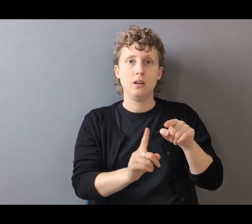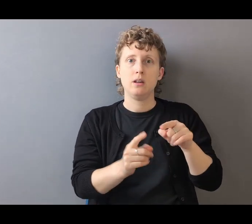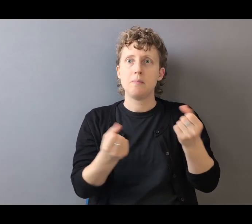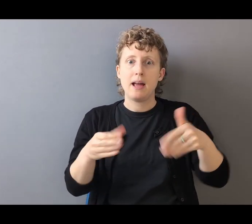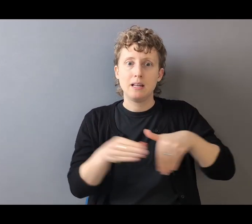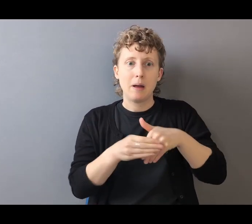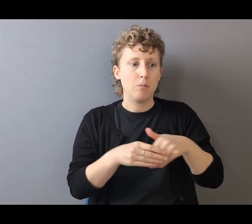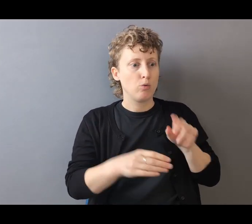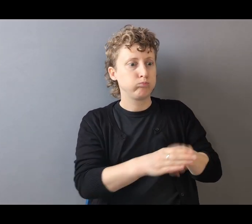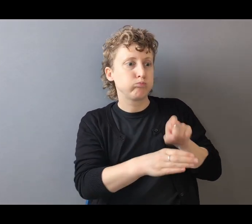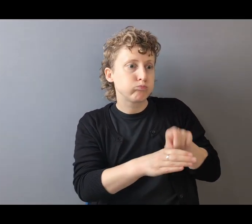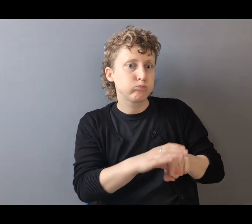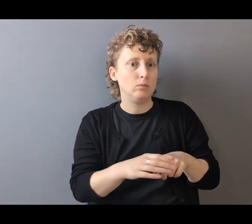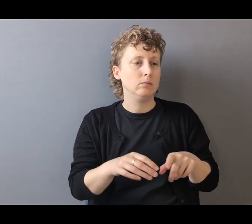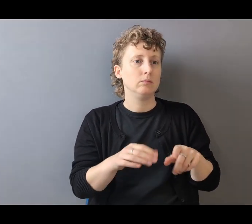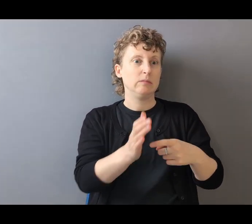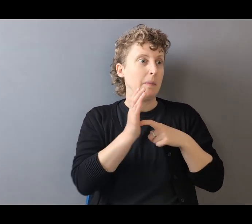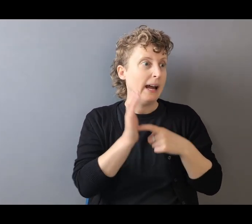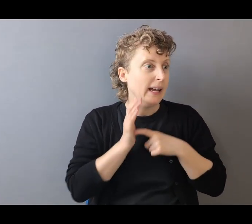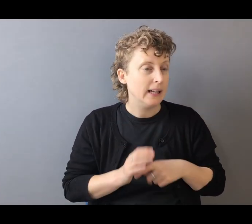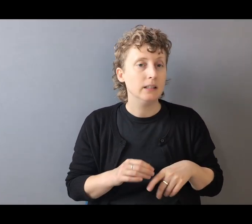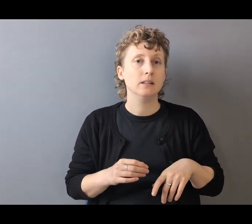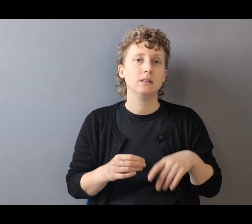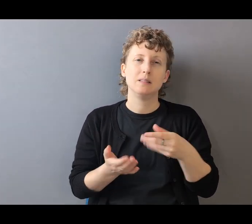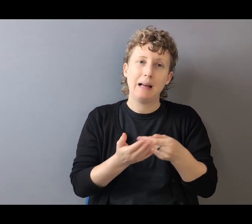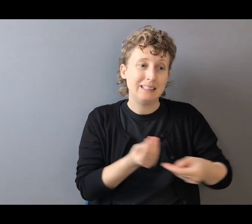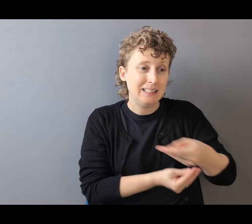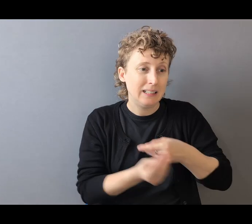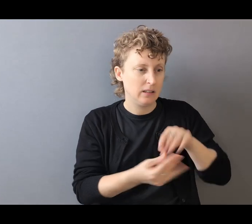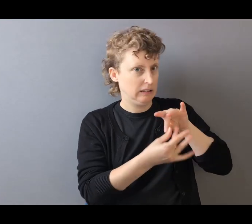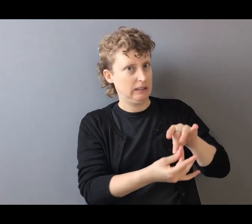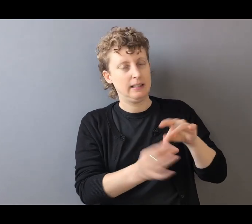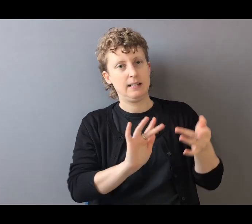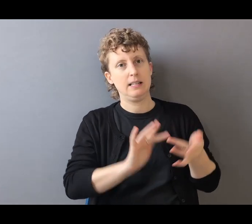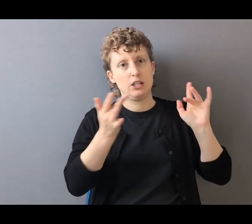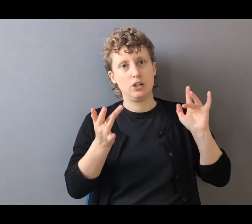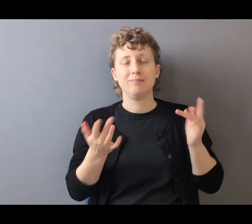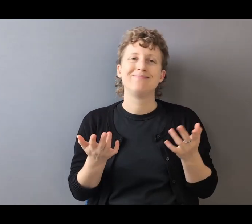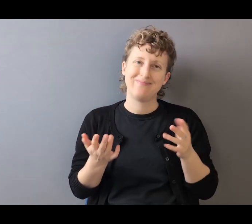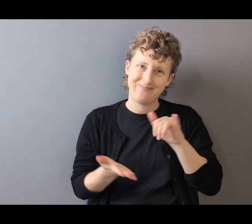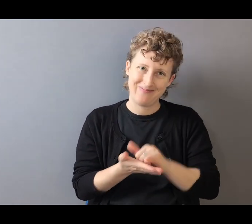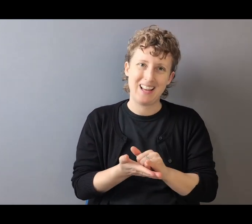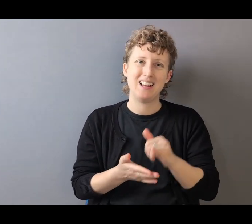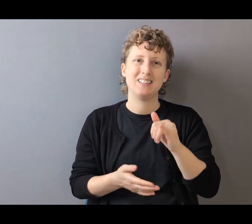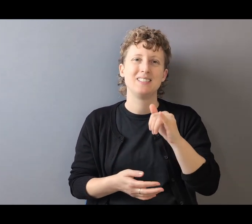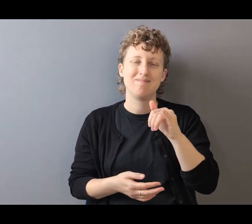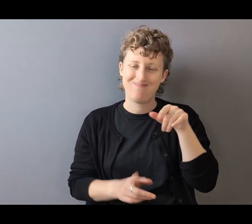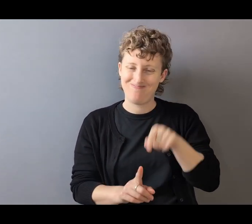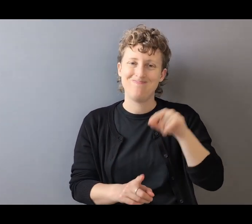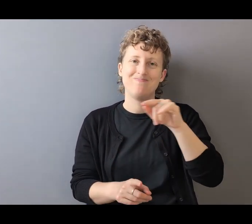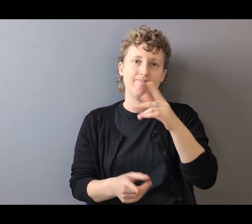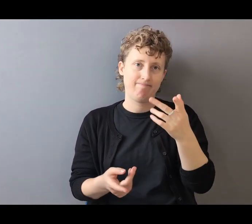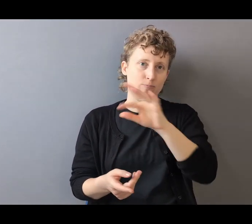demand, if you will. So that is why we are still kind of regurgitating the same thing in digital, and it's enough to do. I